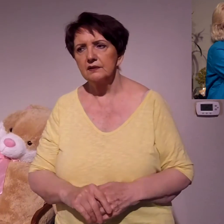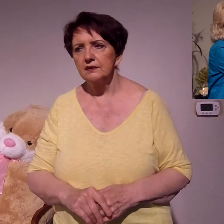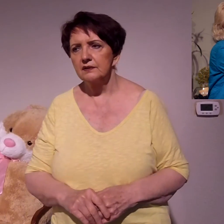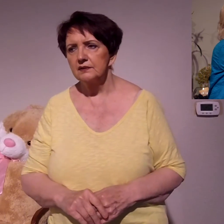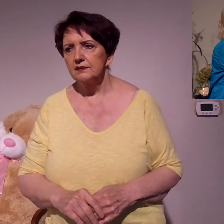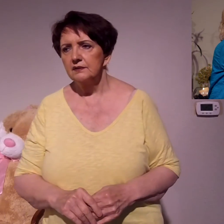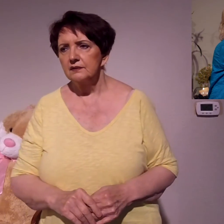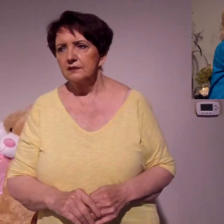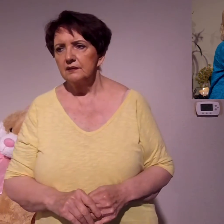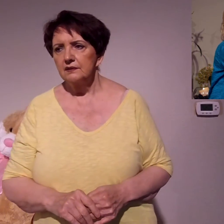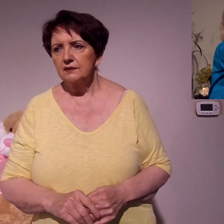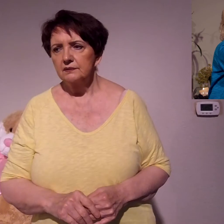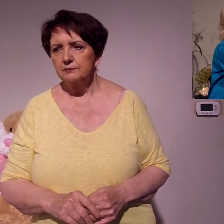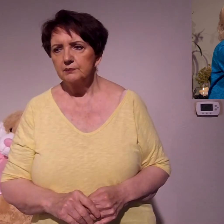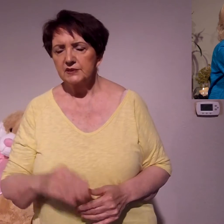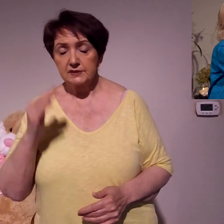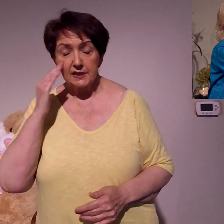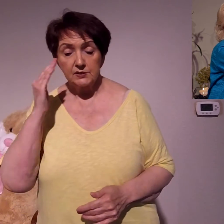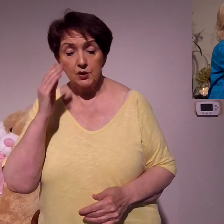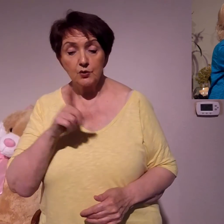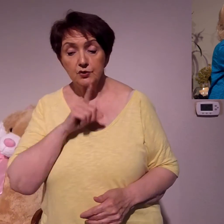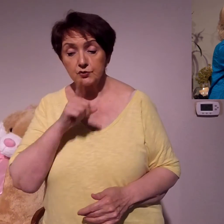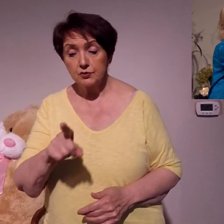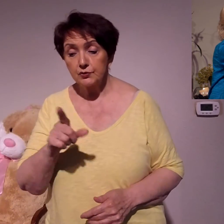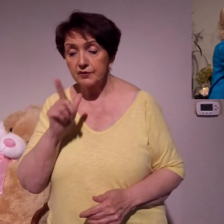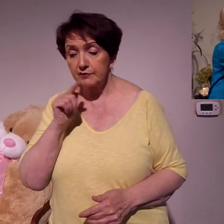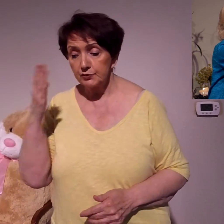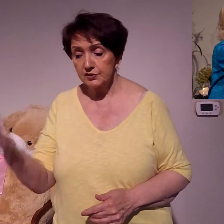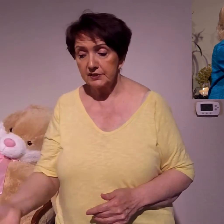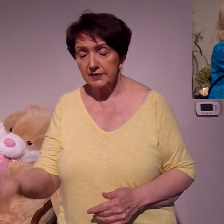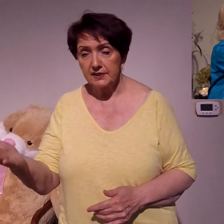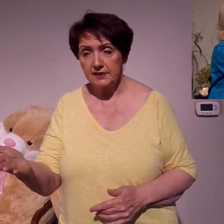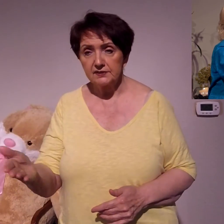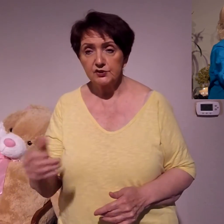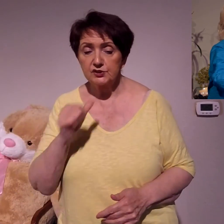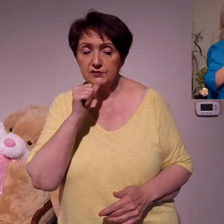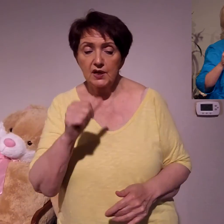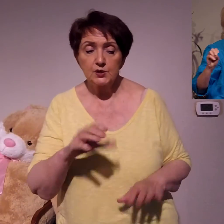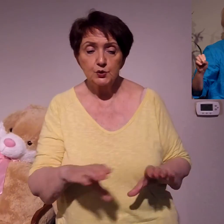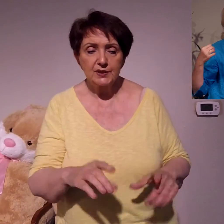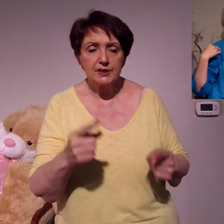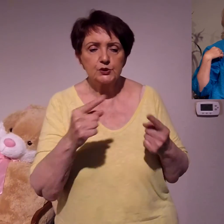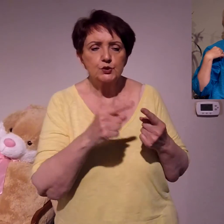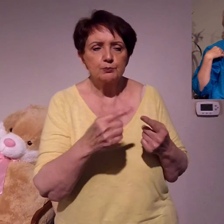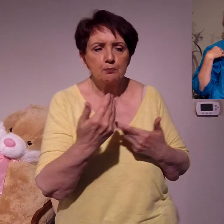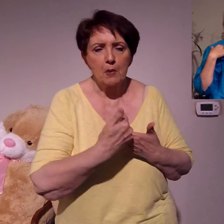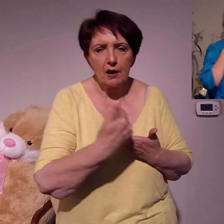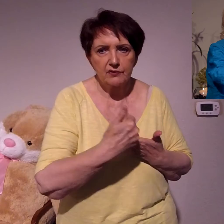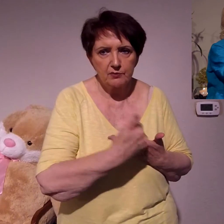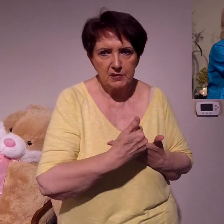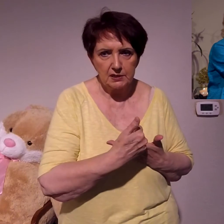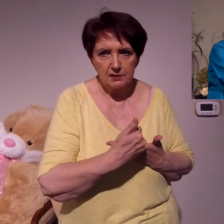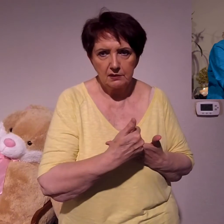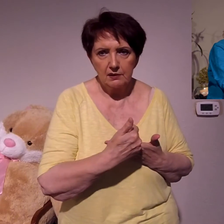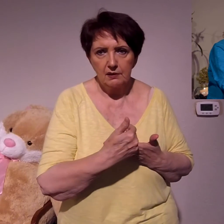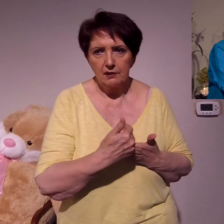enthusiastic and right. And so I actually am attracted to all those things, but they're also the very things that can annoy